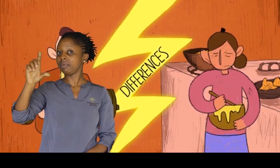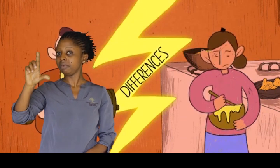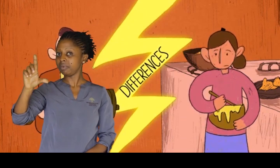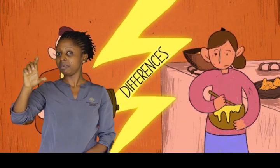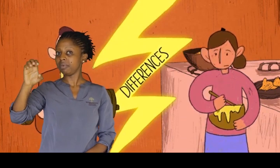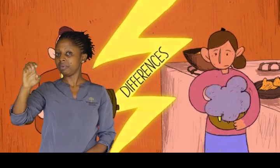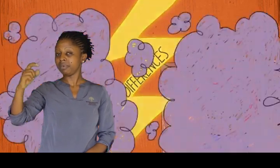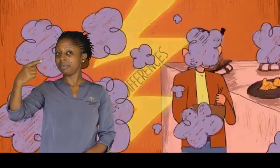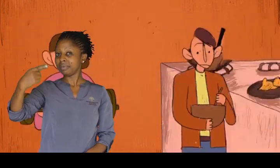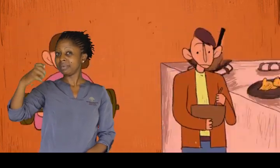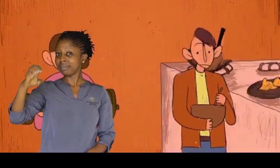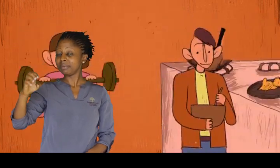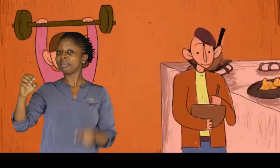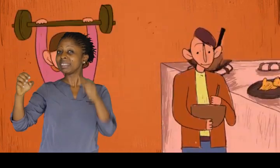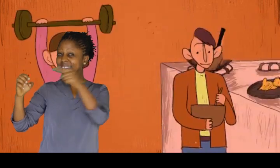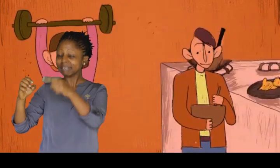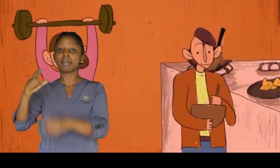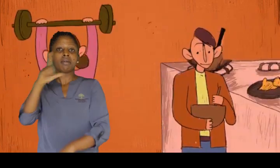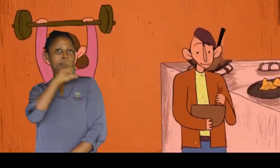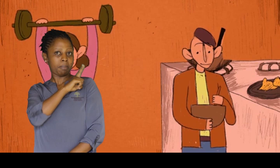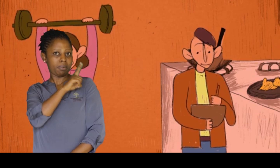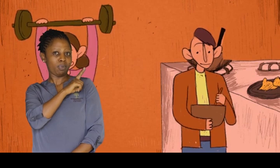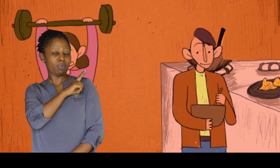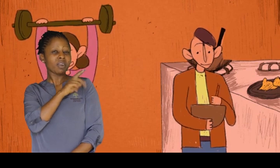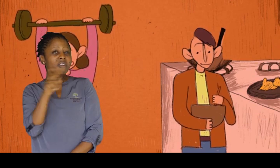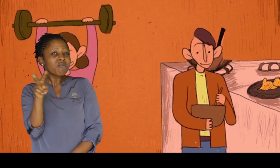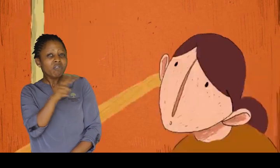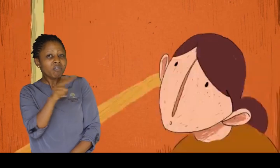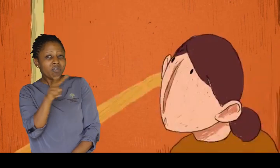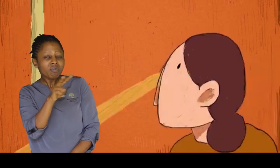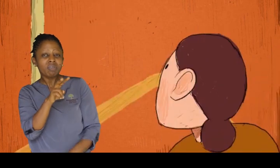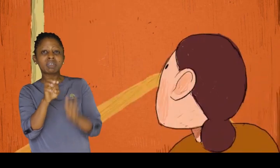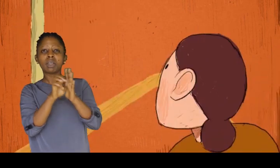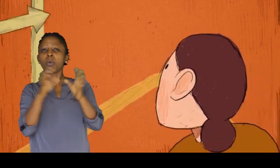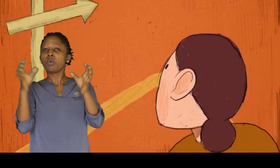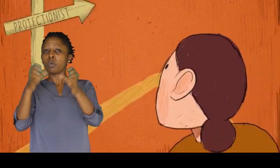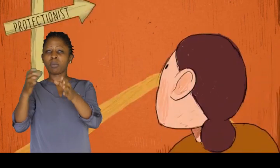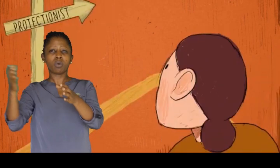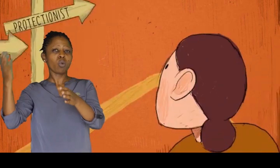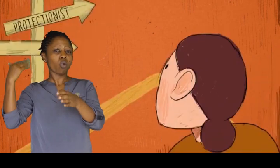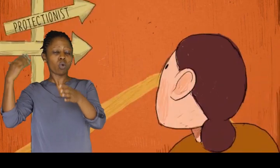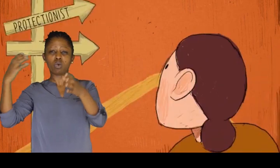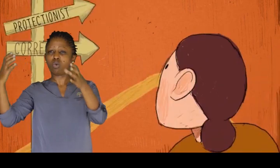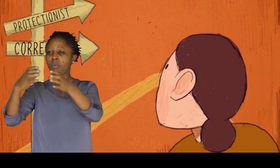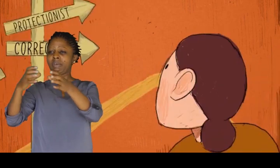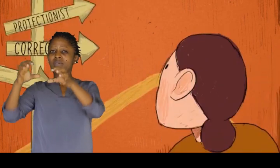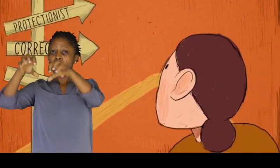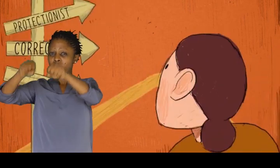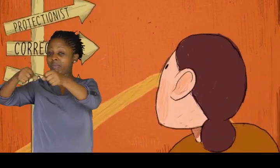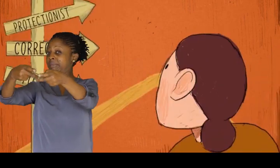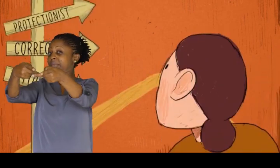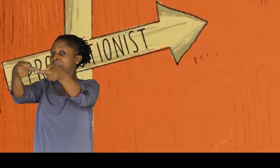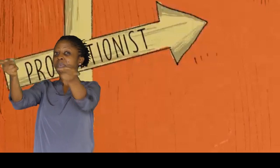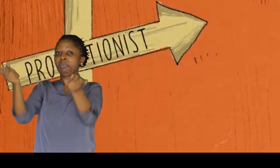class, ethnicity, sexuality, or gender. Disadvantage is called privilege.